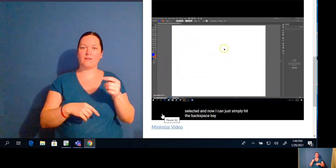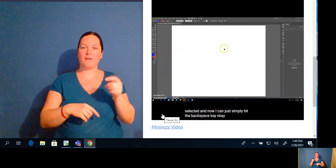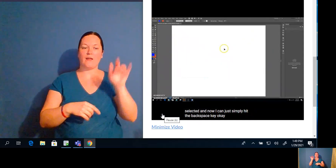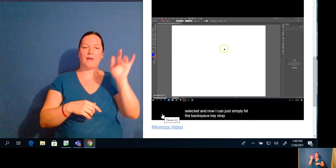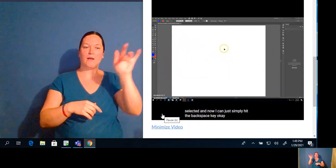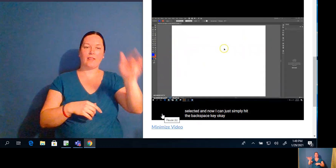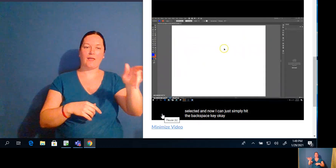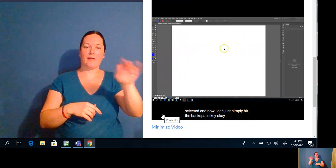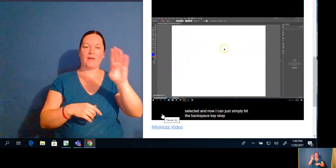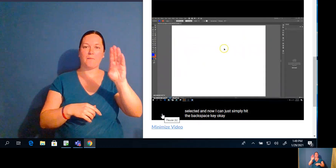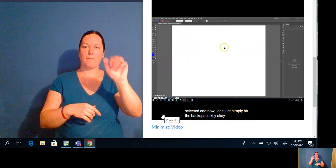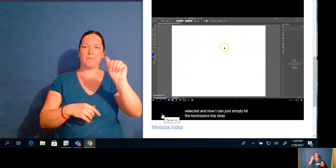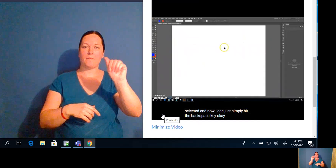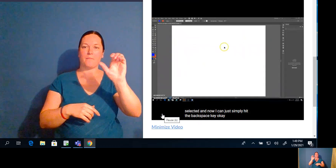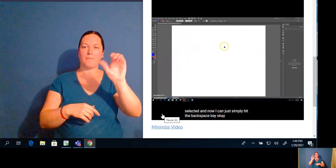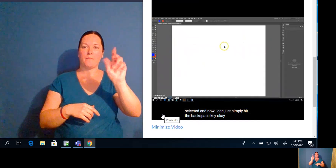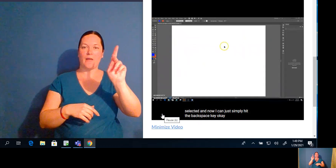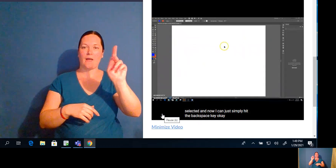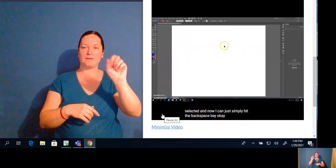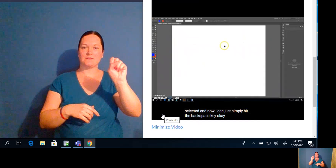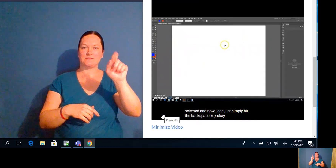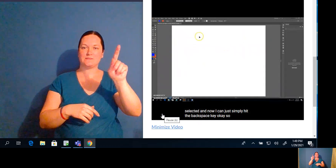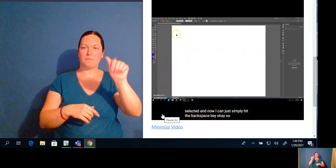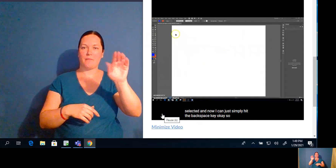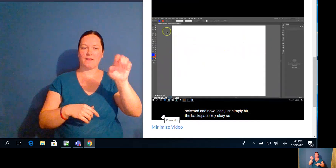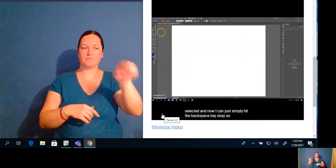hit the backspace key. Okay.